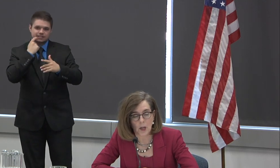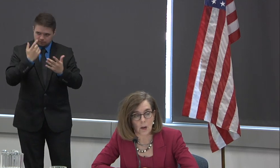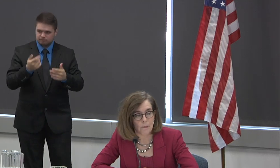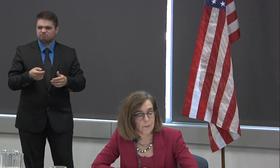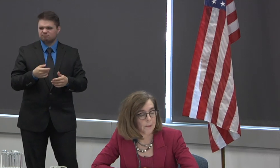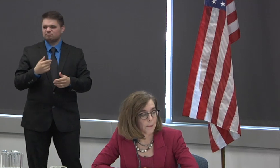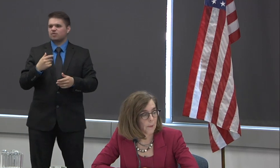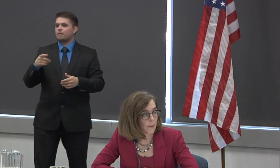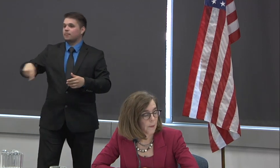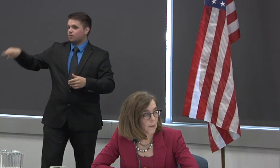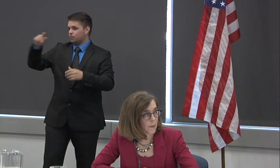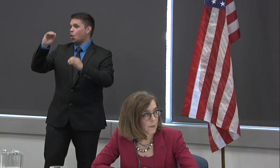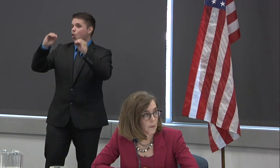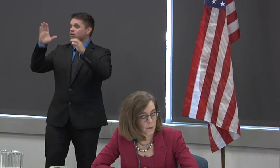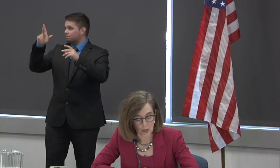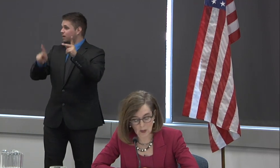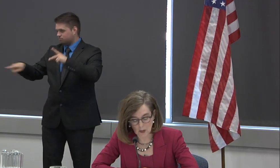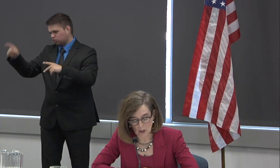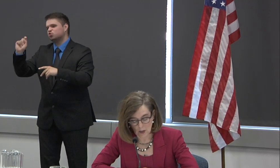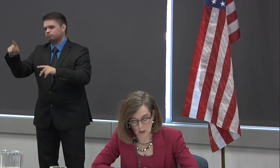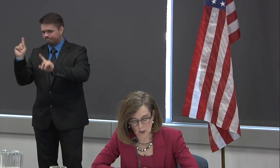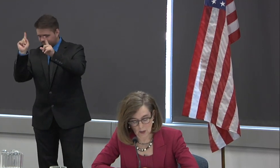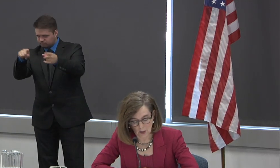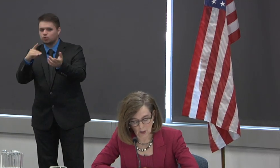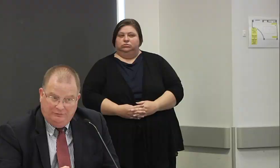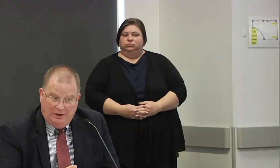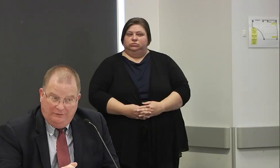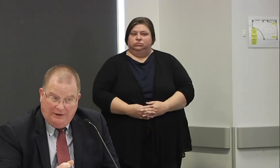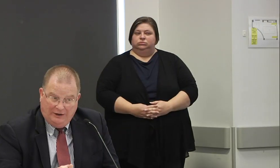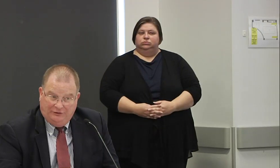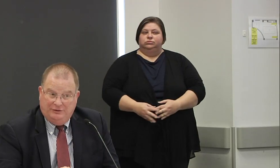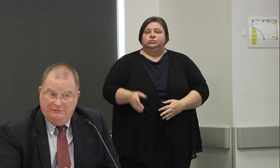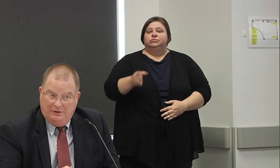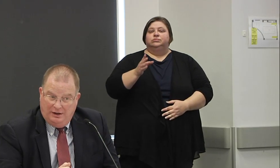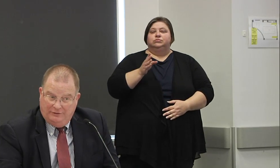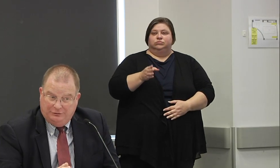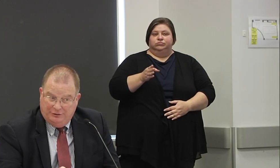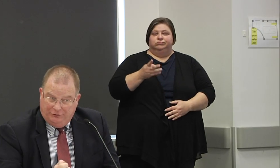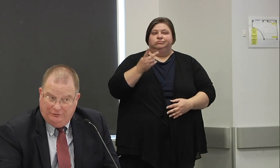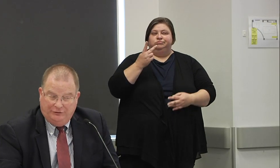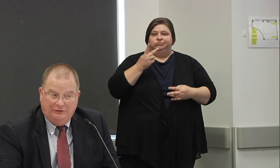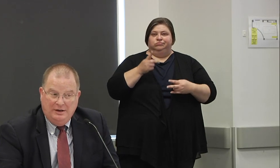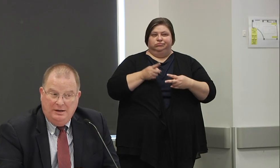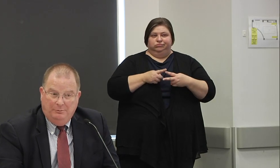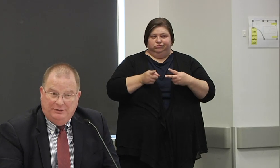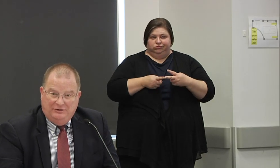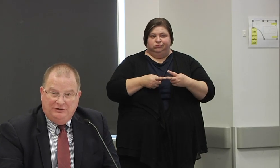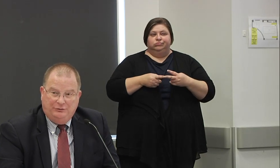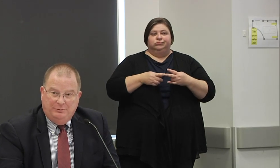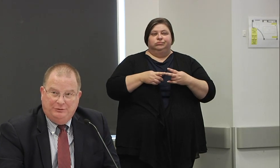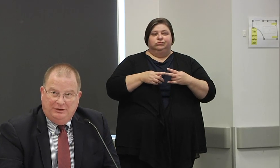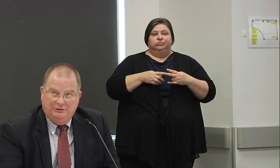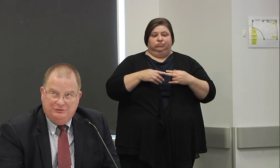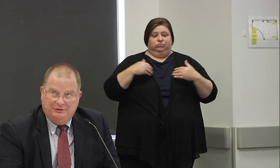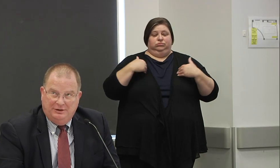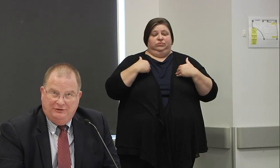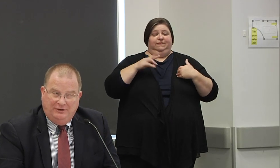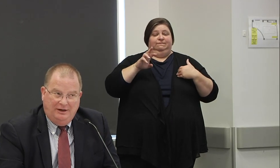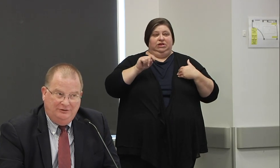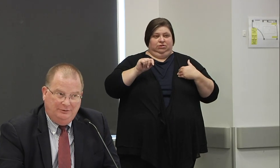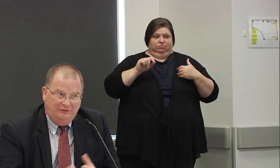care. Yeah, just two quick things. We've also reopened access to veterinary services, but dentistry in particular